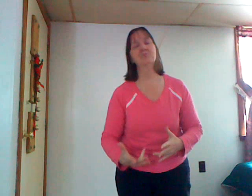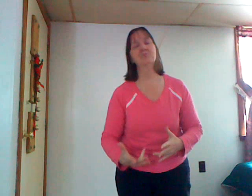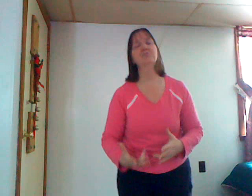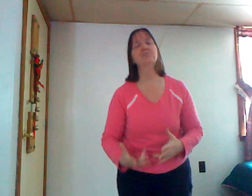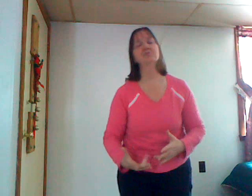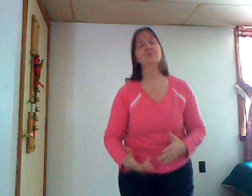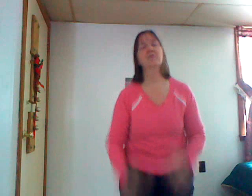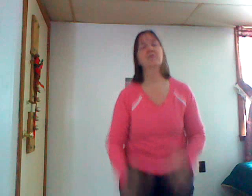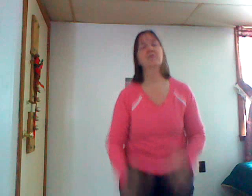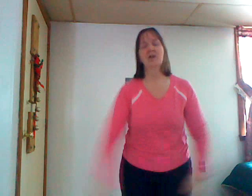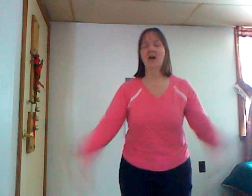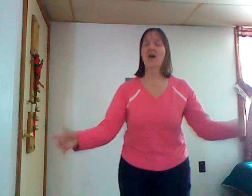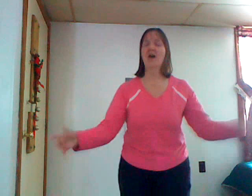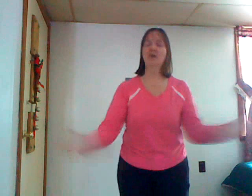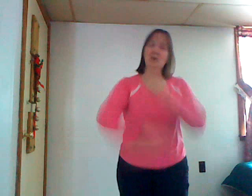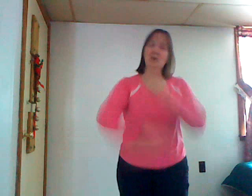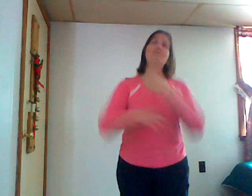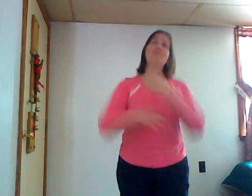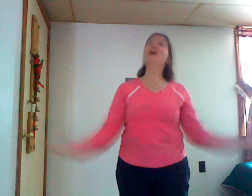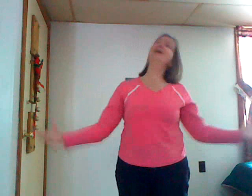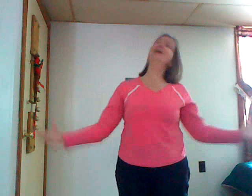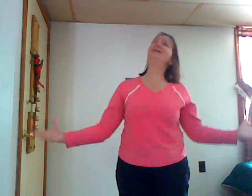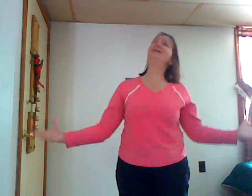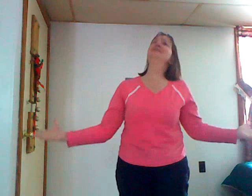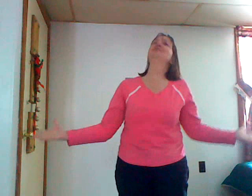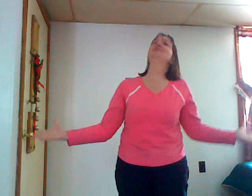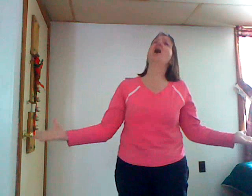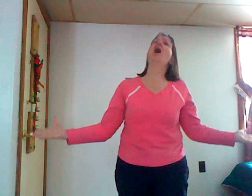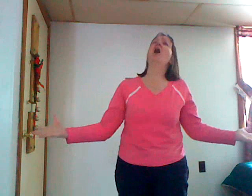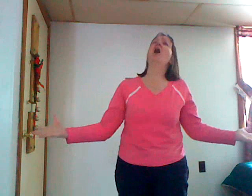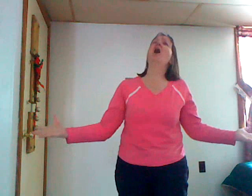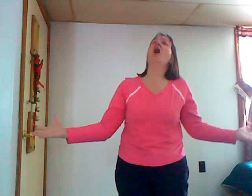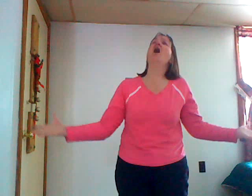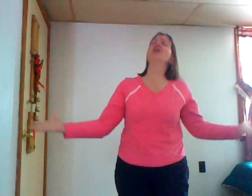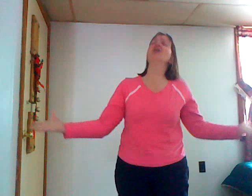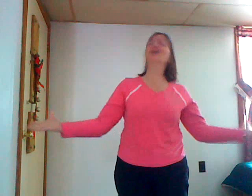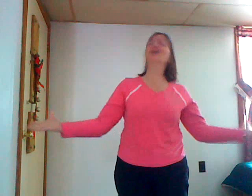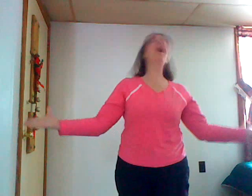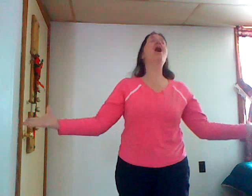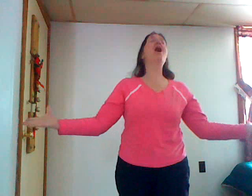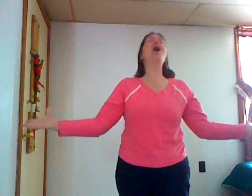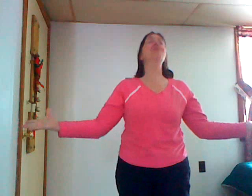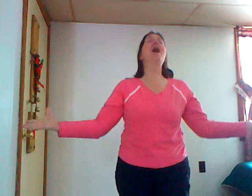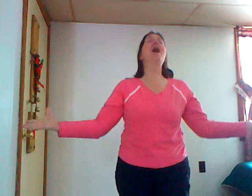And pain is all around,